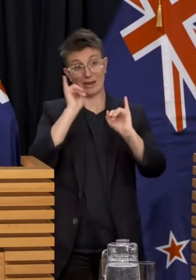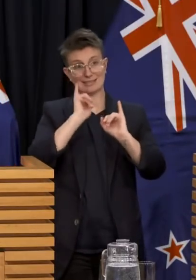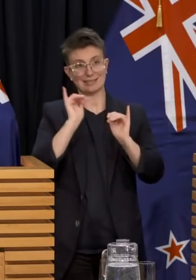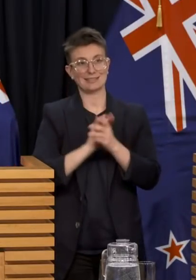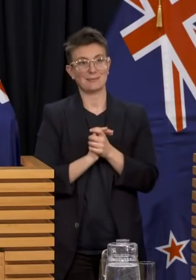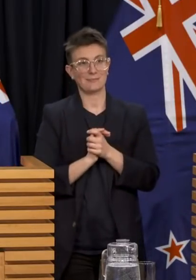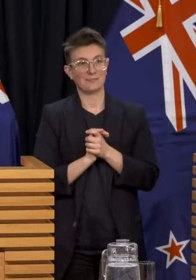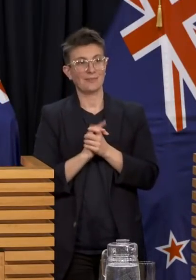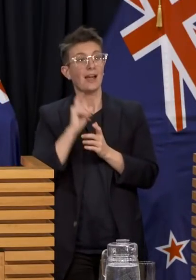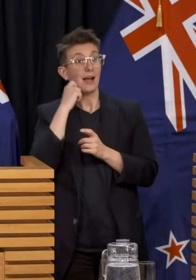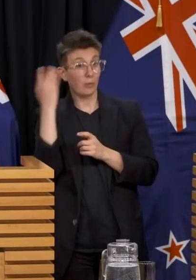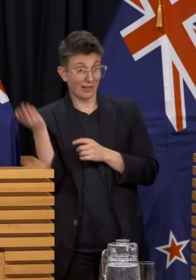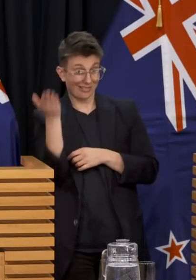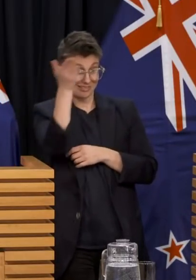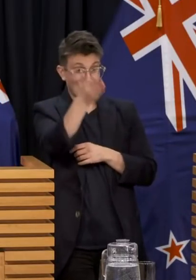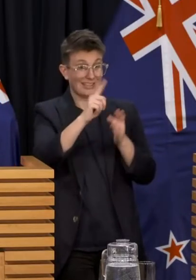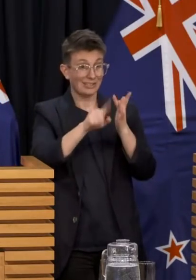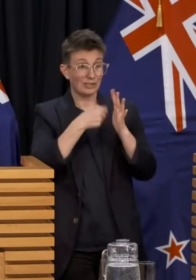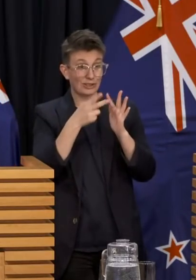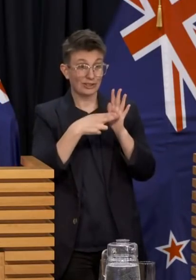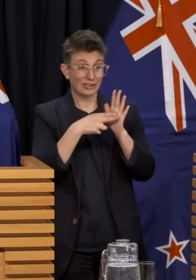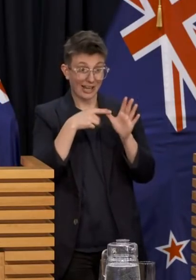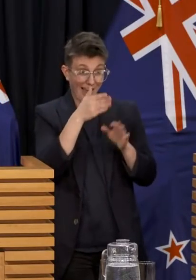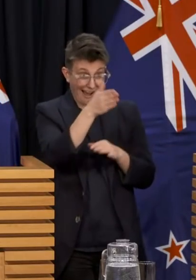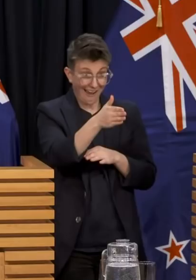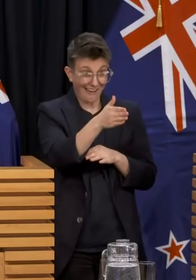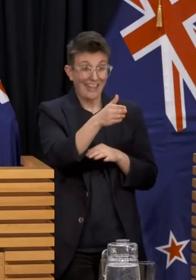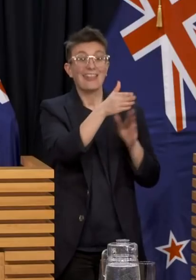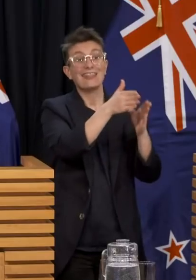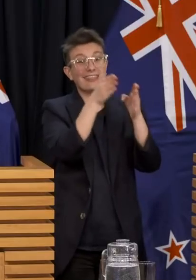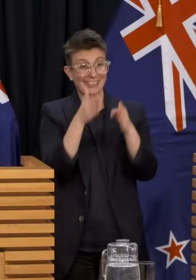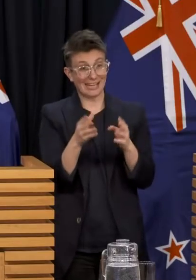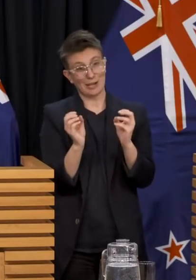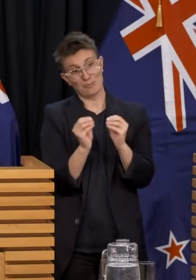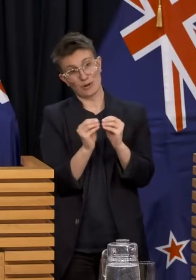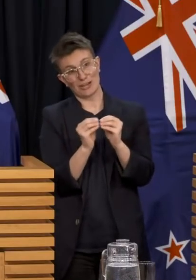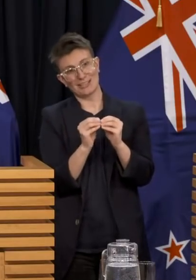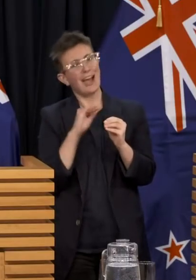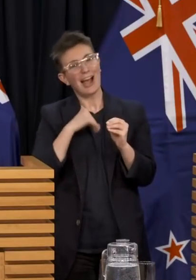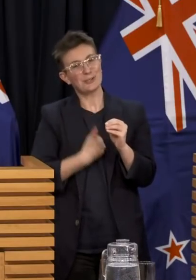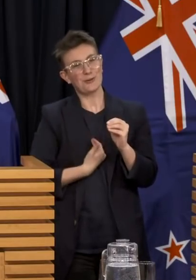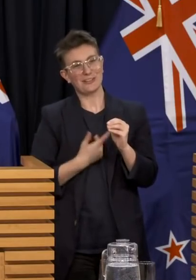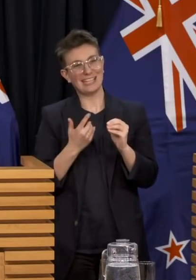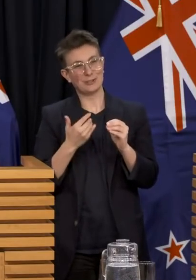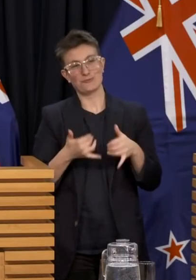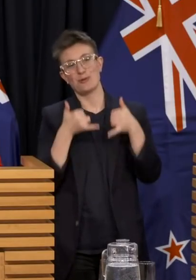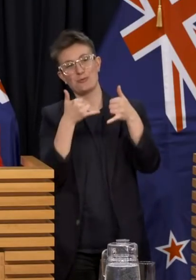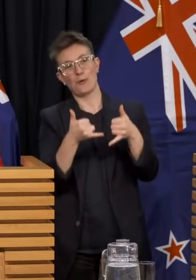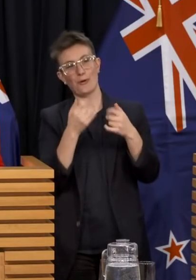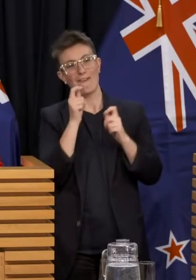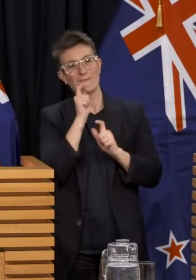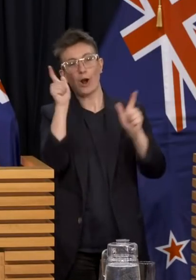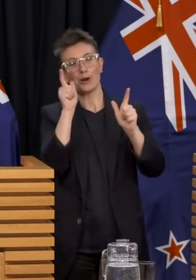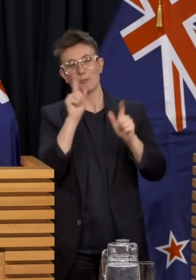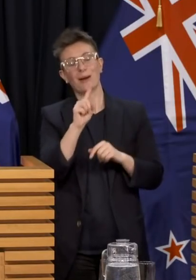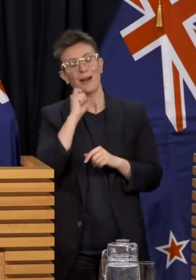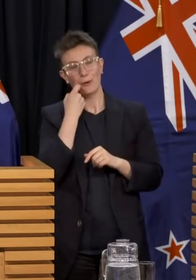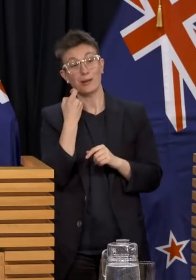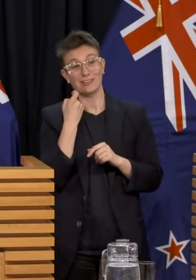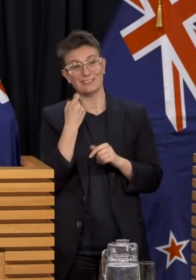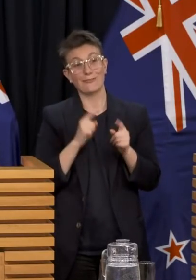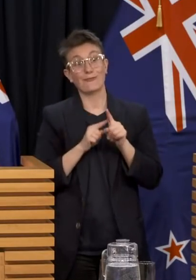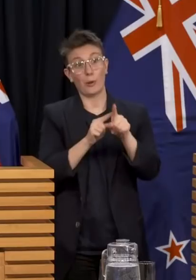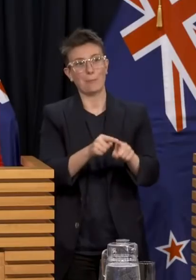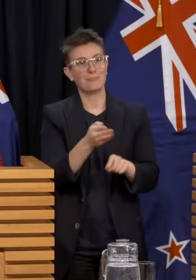I will come to Jenna. I did say Jenna next, and then Bernard. Yes, I don't necessarily need to reward volume, but I will come to you anyway. Yep. Sorry, can I just ask